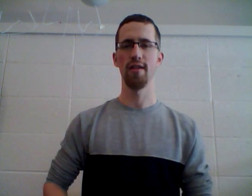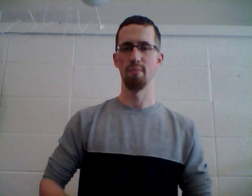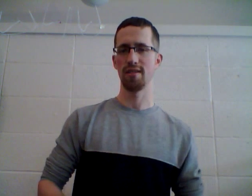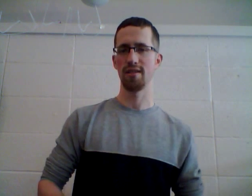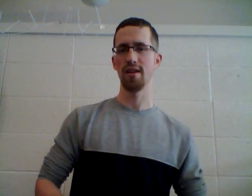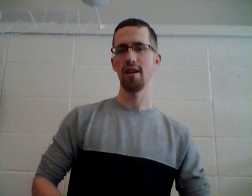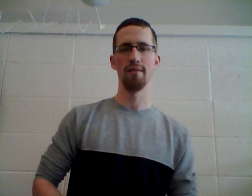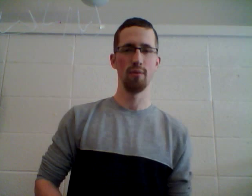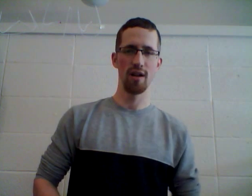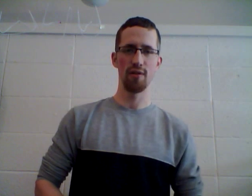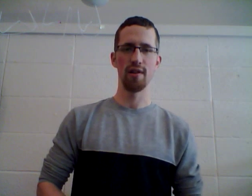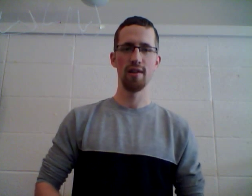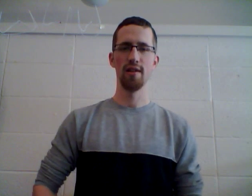your bestie, whatever,